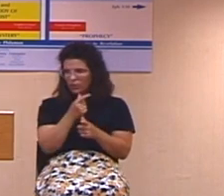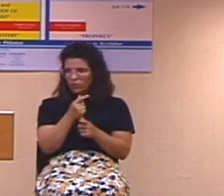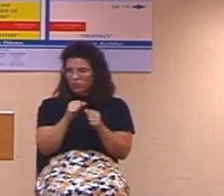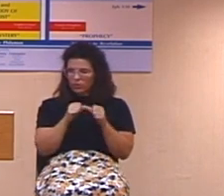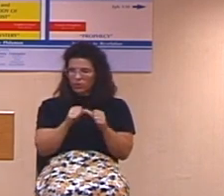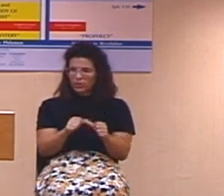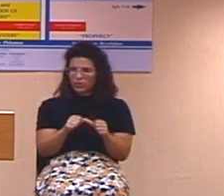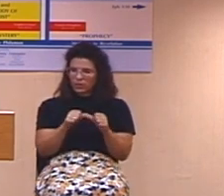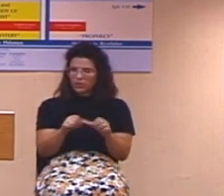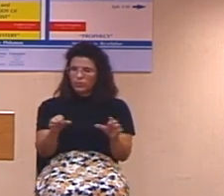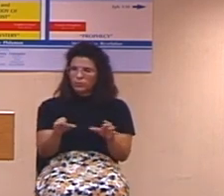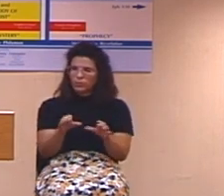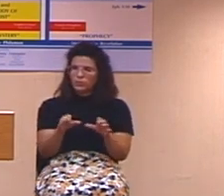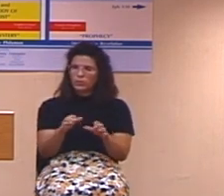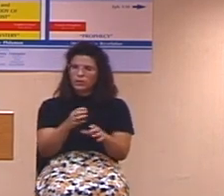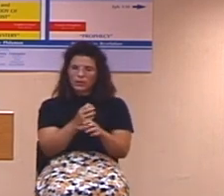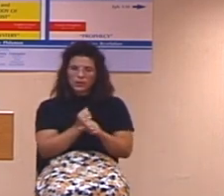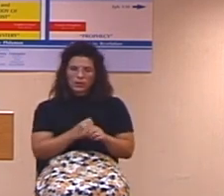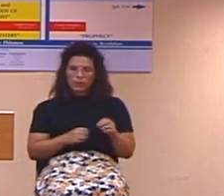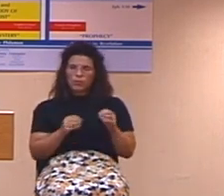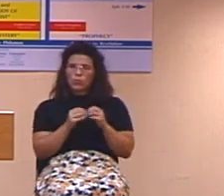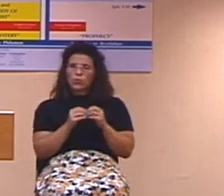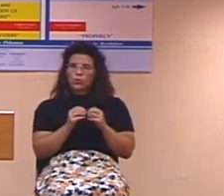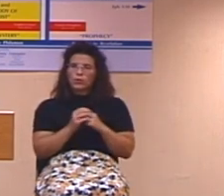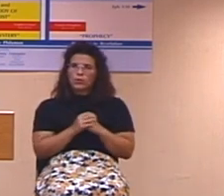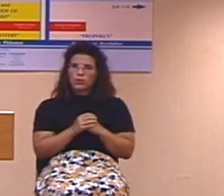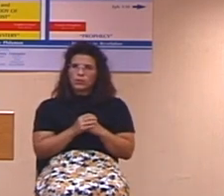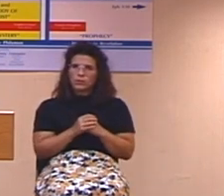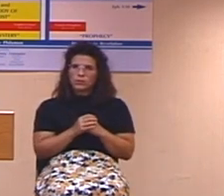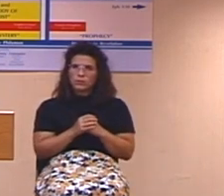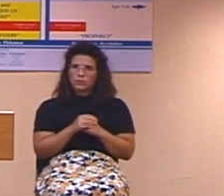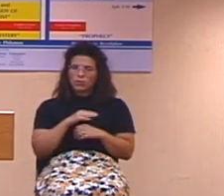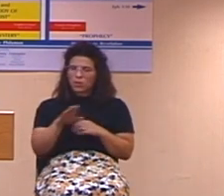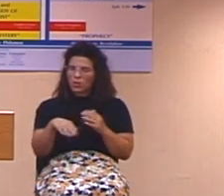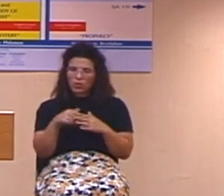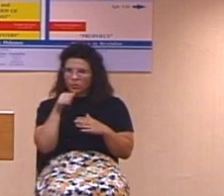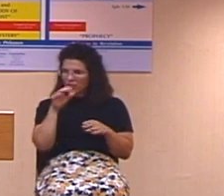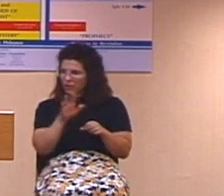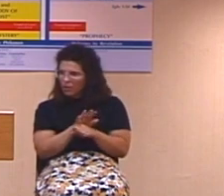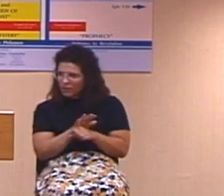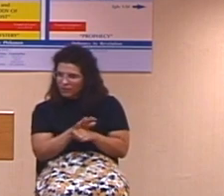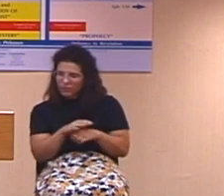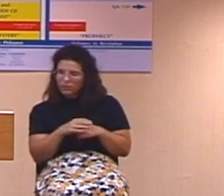more? What? All's not enough?